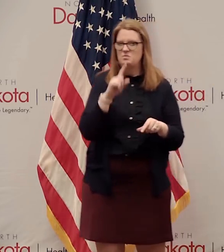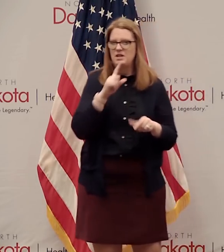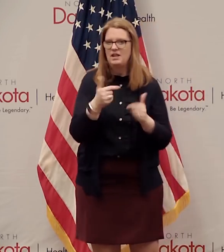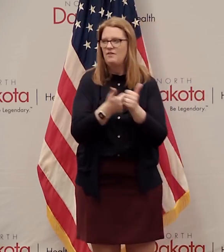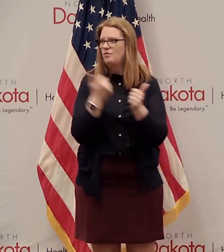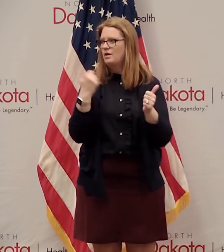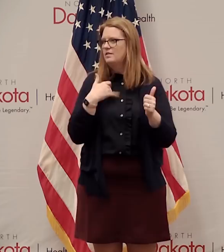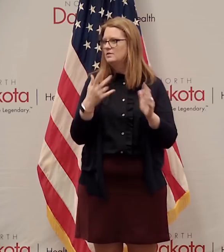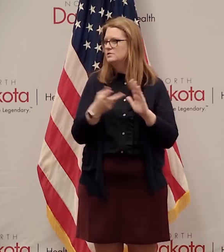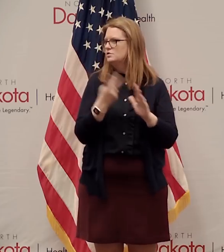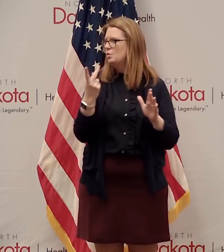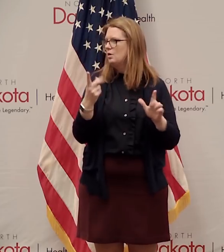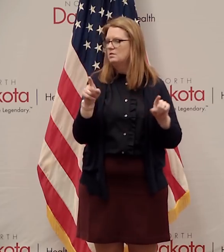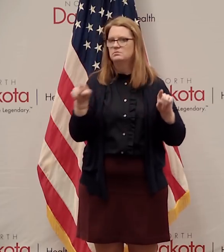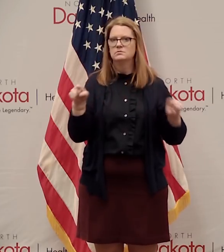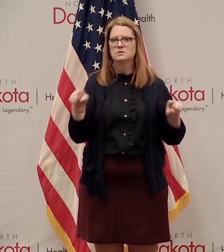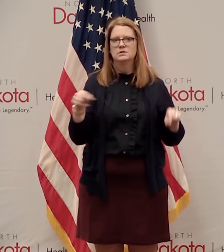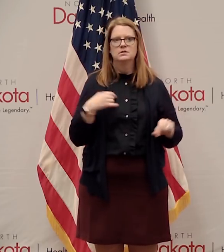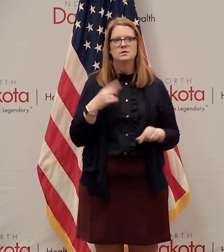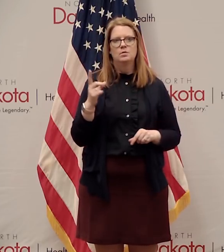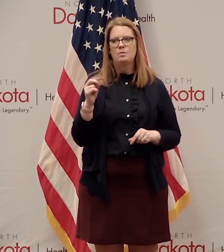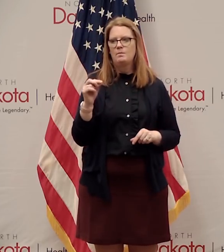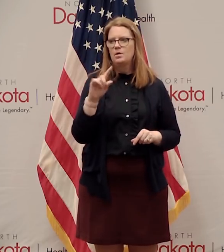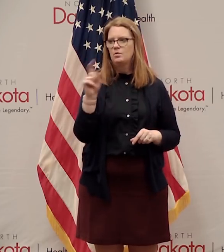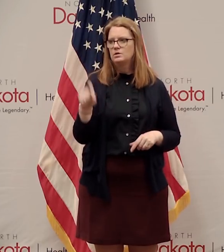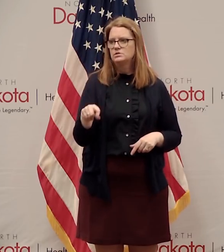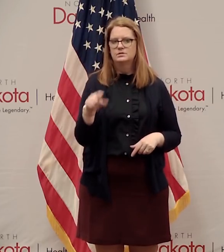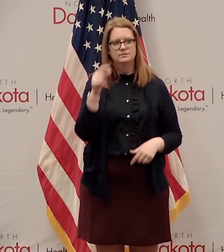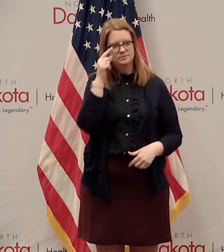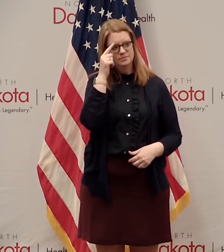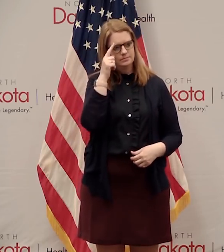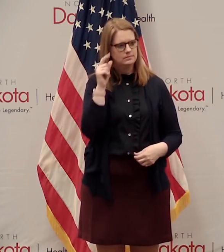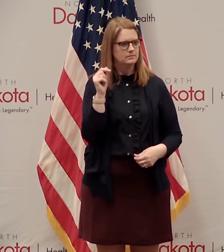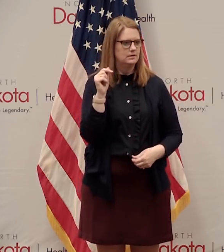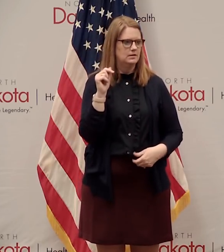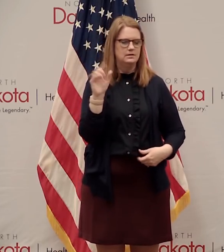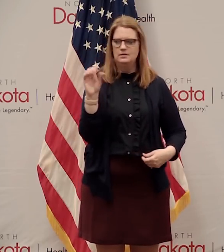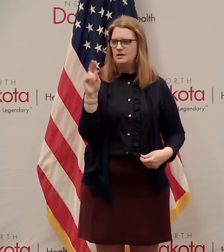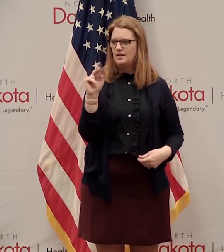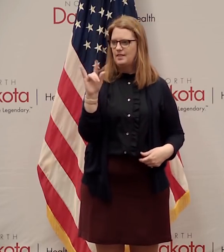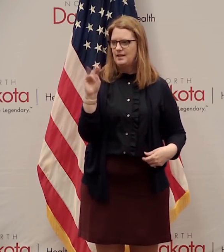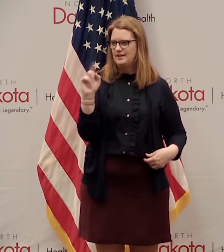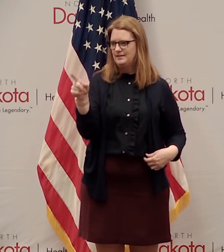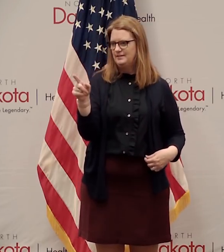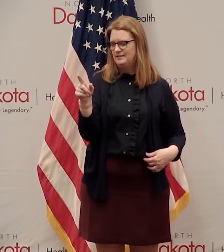at the same time. One more question that'll come from online.